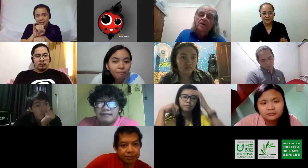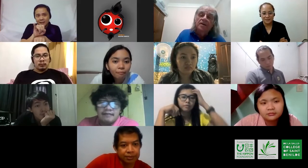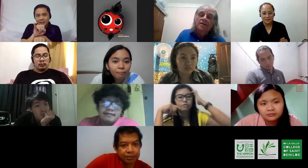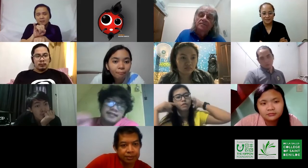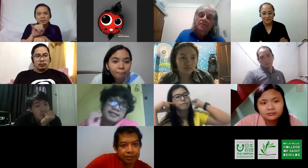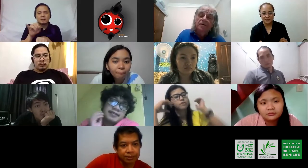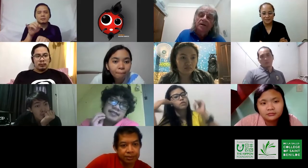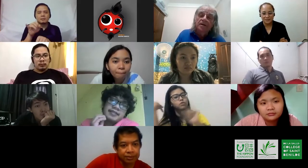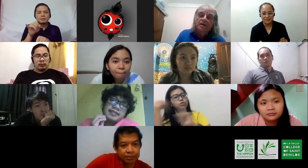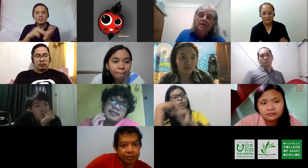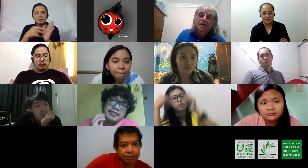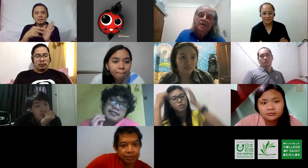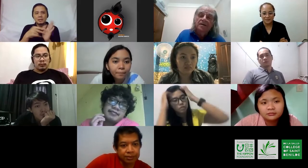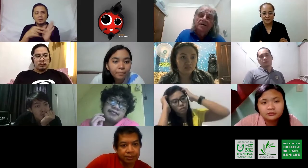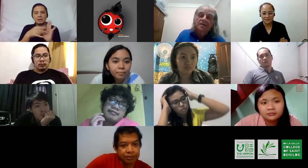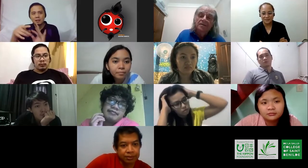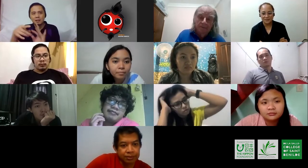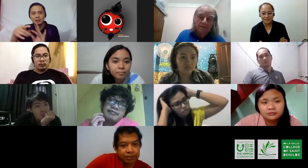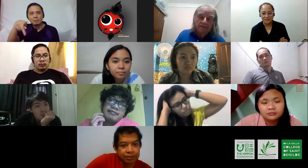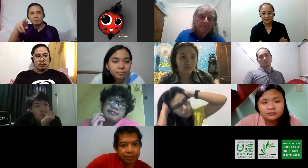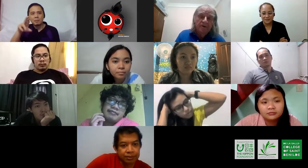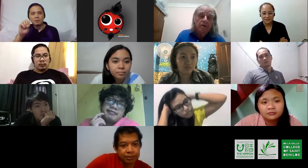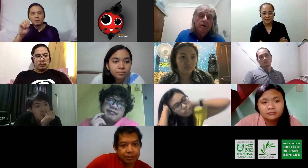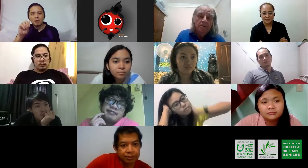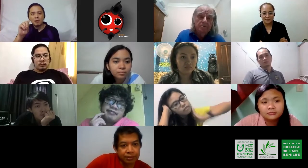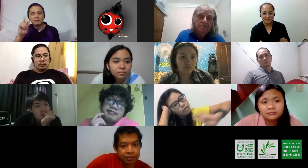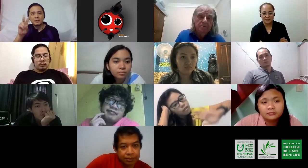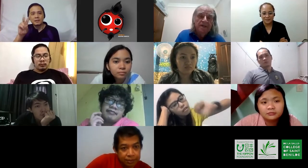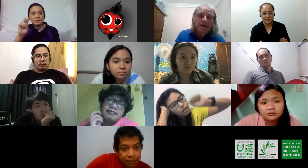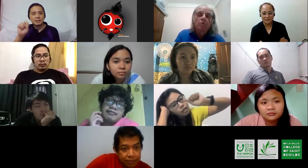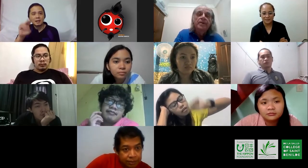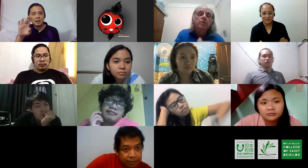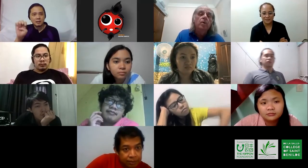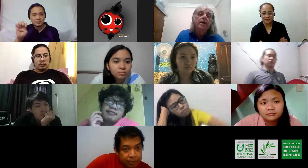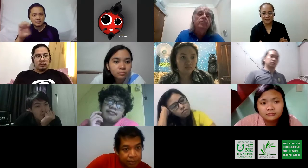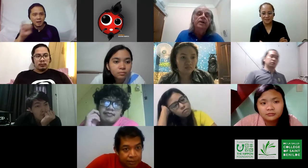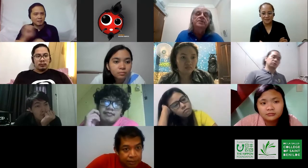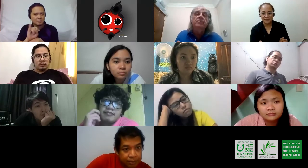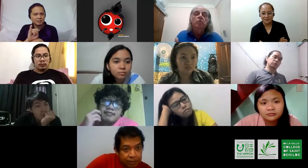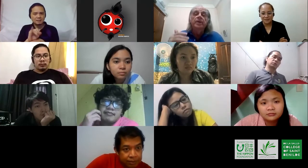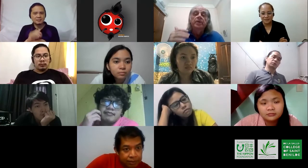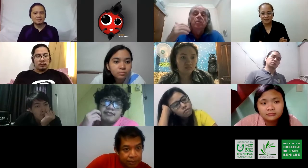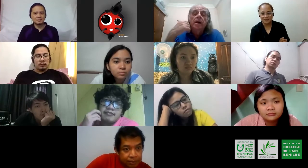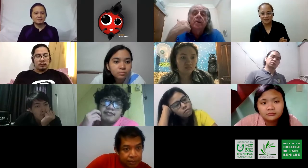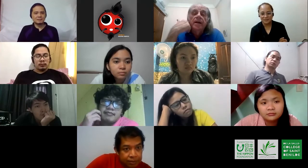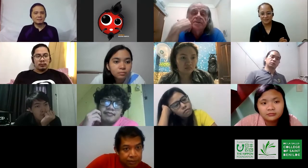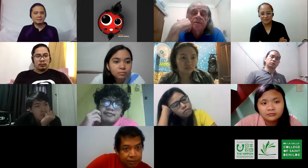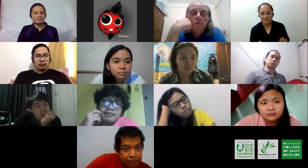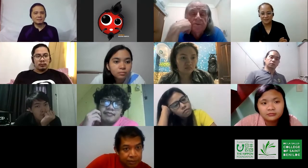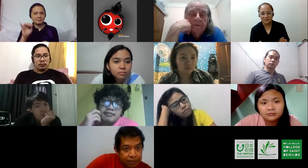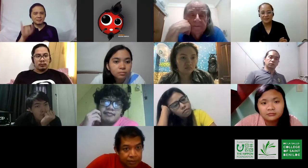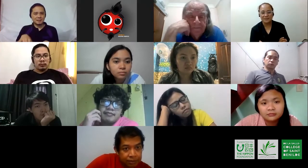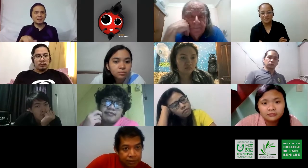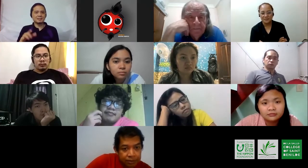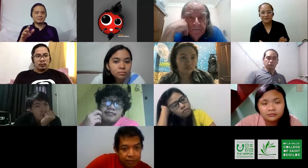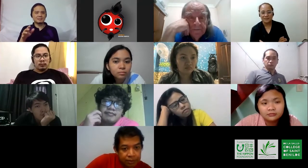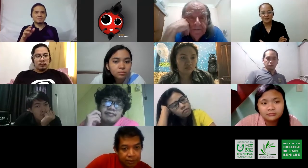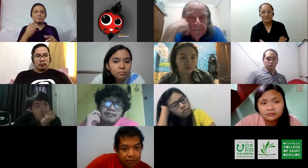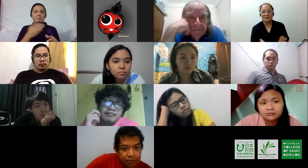Island, okay? Very clear. That will be the way, Rance, that will be the way I'll ask the question.